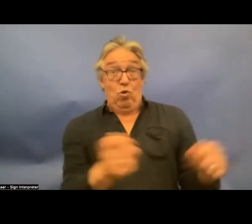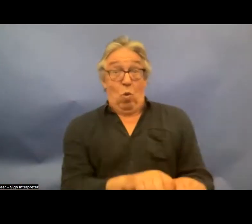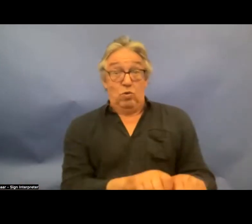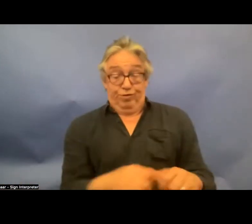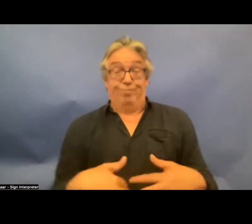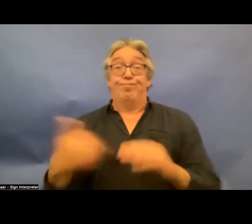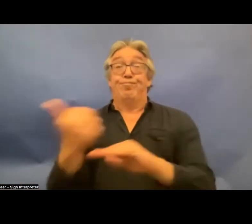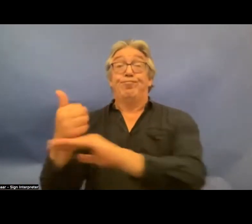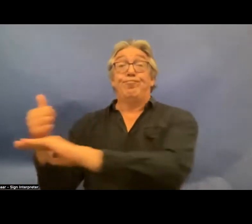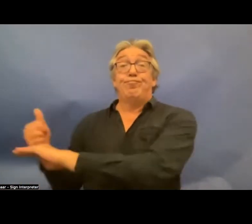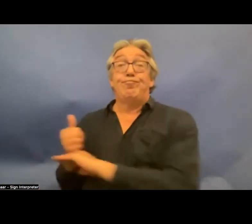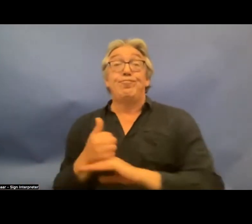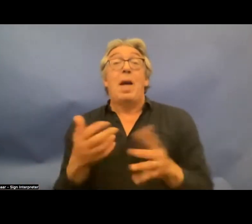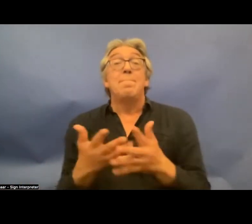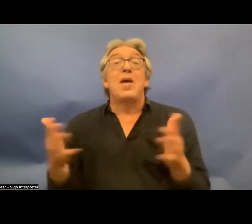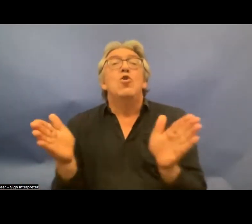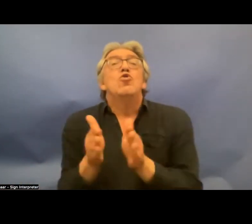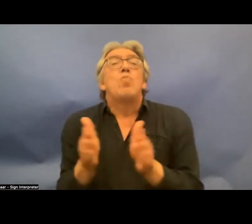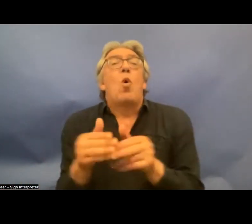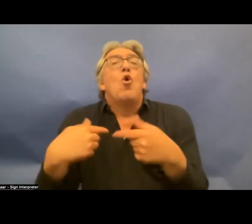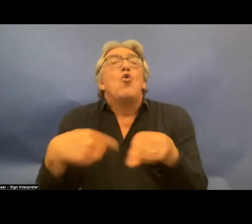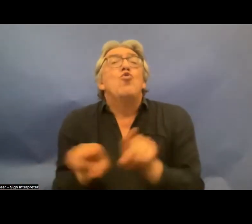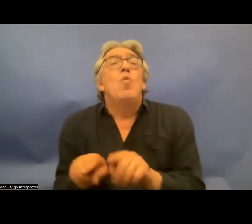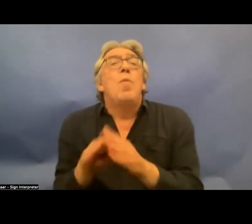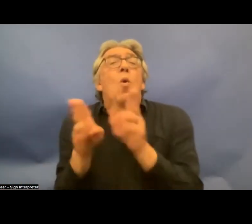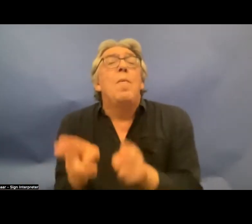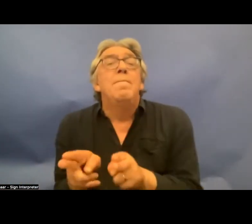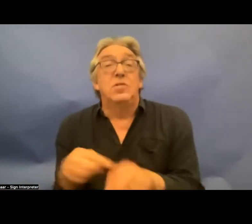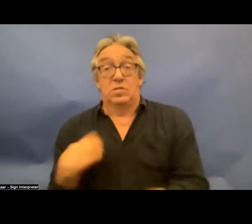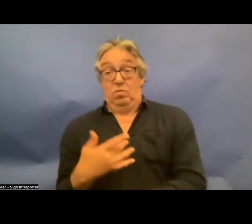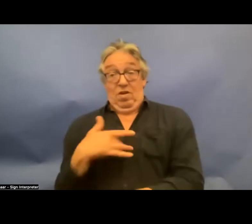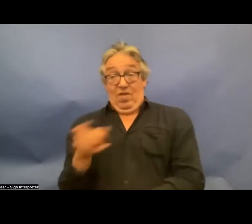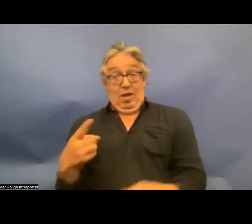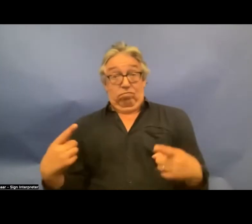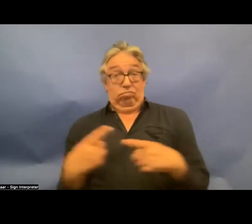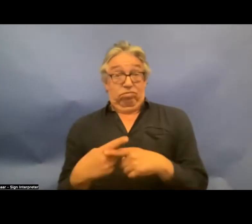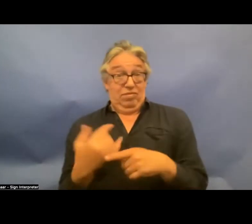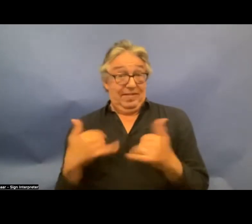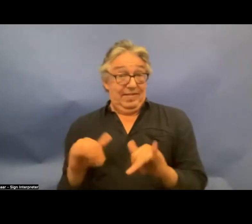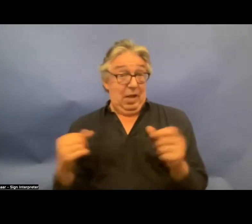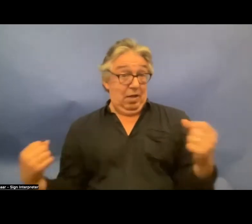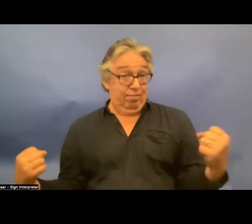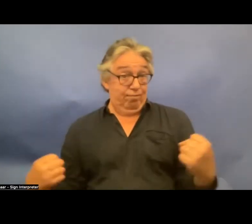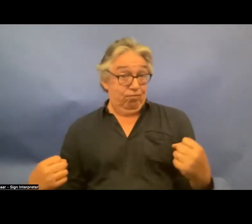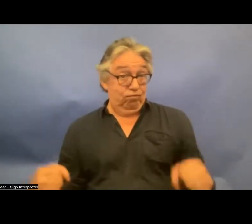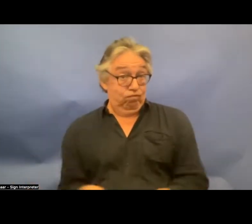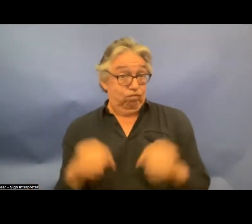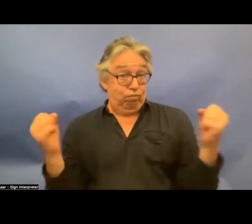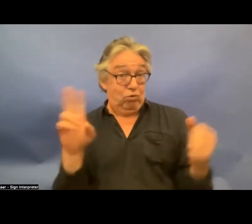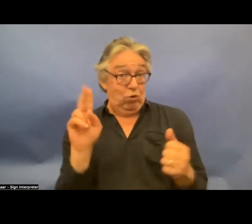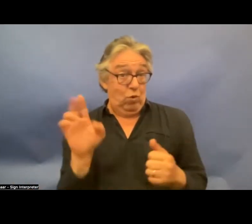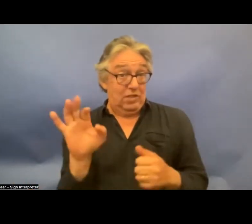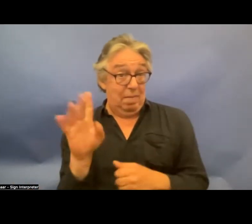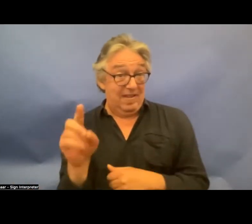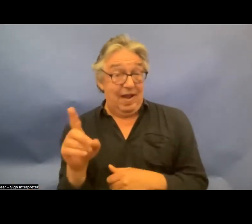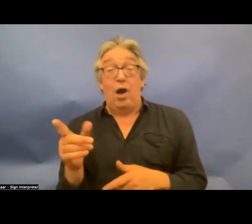in other countries, which we find not in accordance with the UN CRPD. Because even if you only have 6 or 7